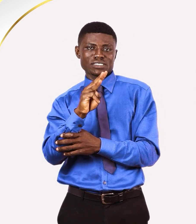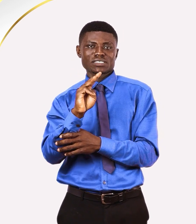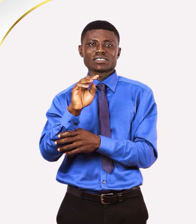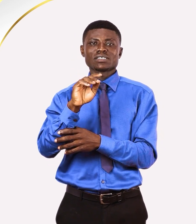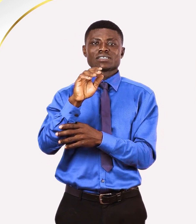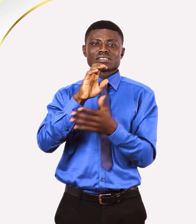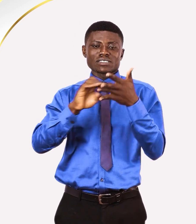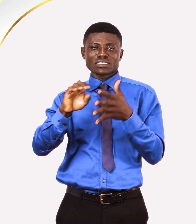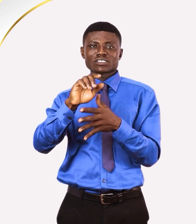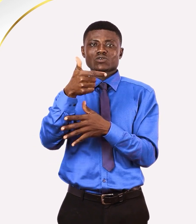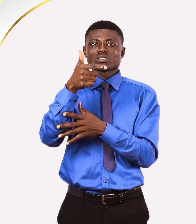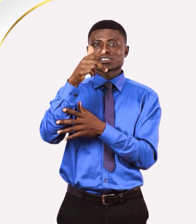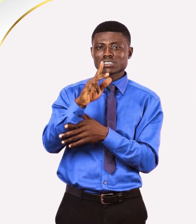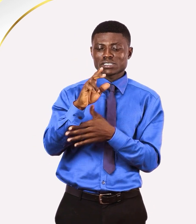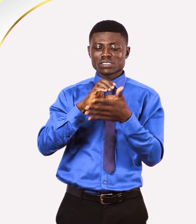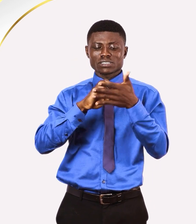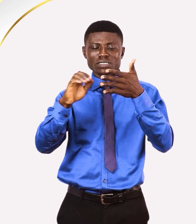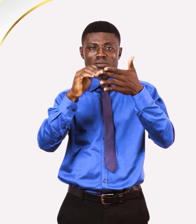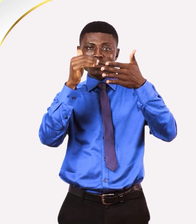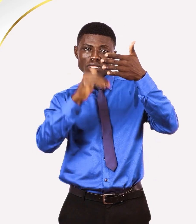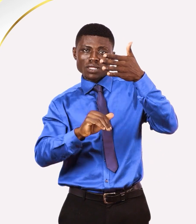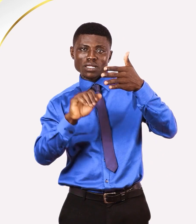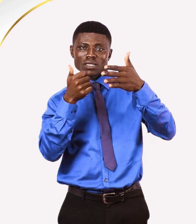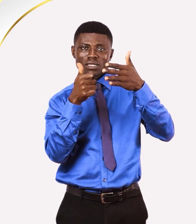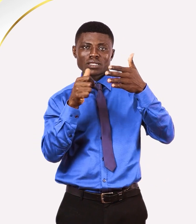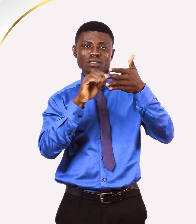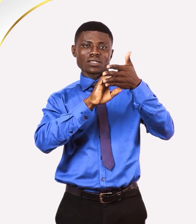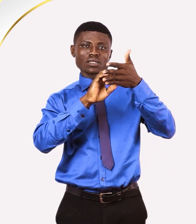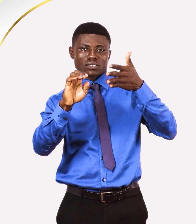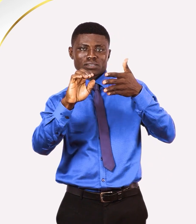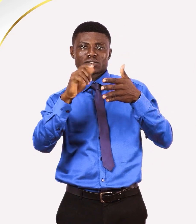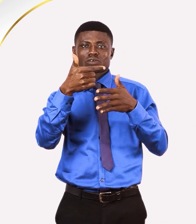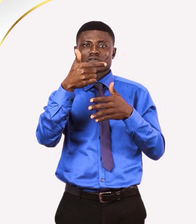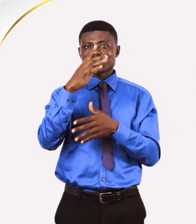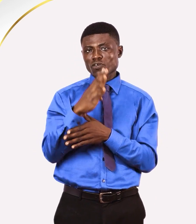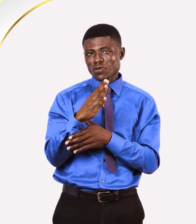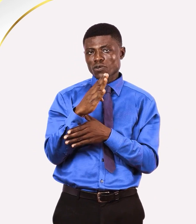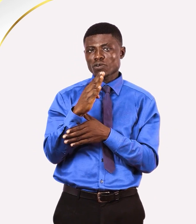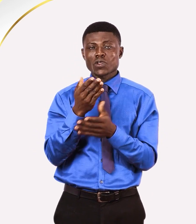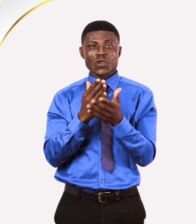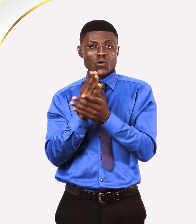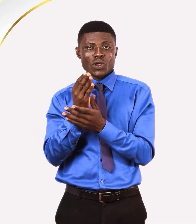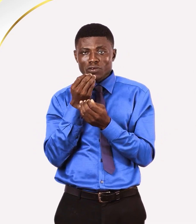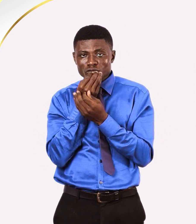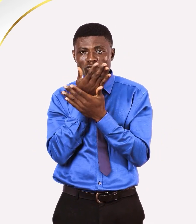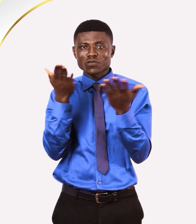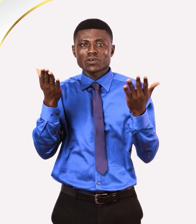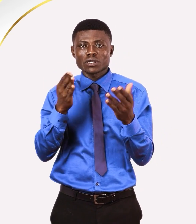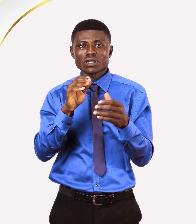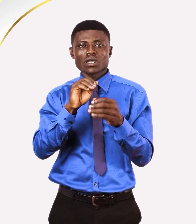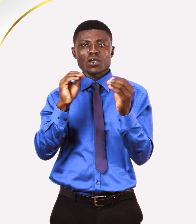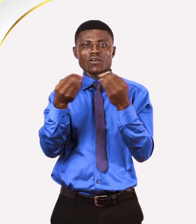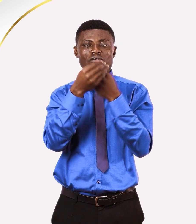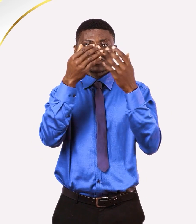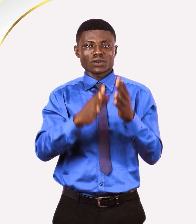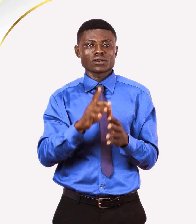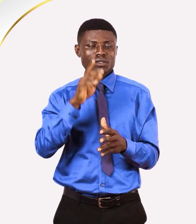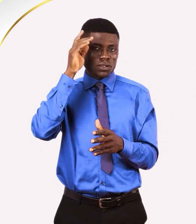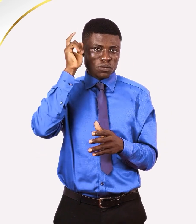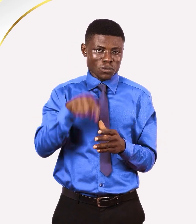16, Section 23, subsection 10, Section 24. The right to